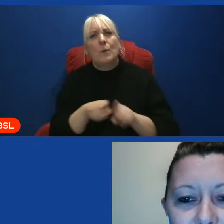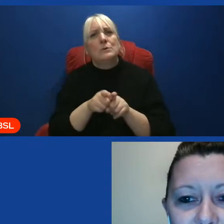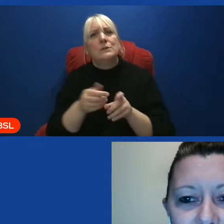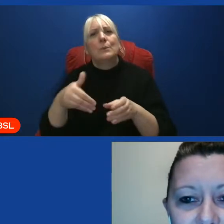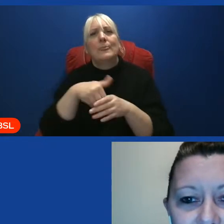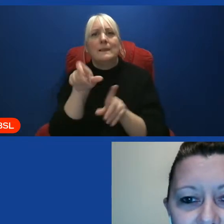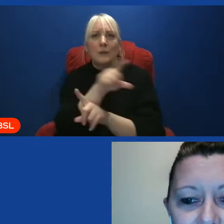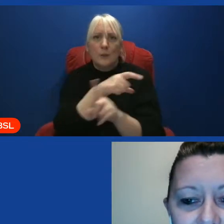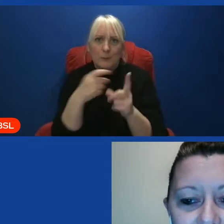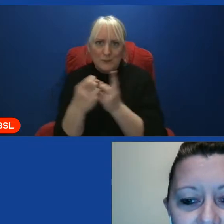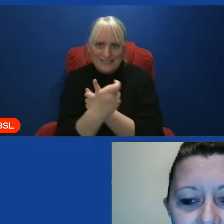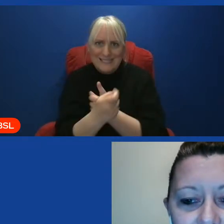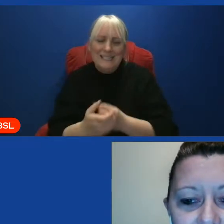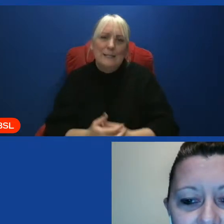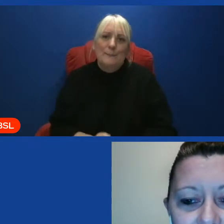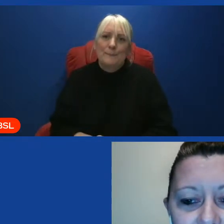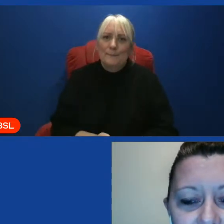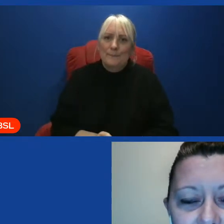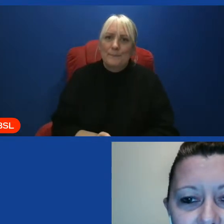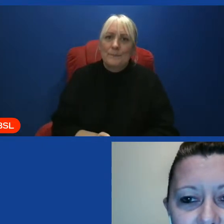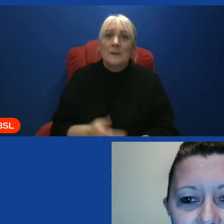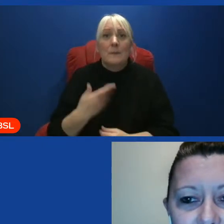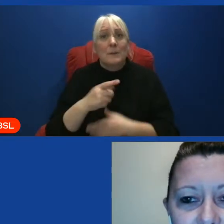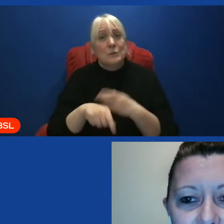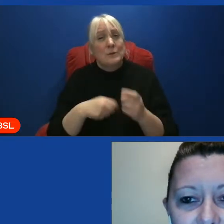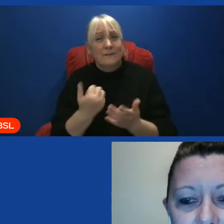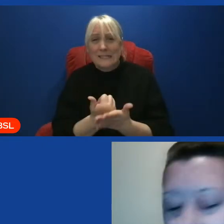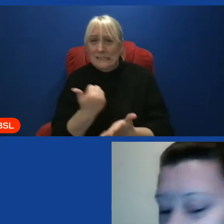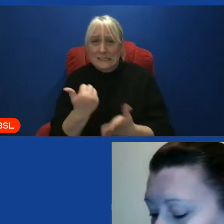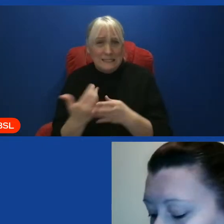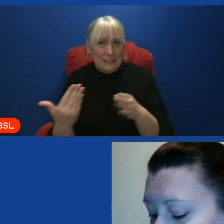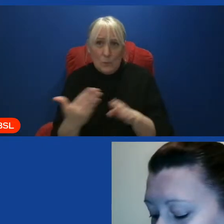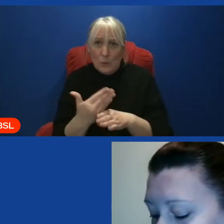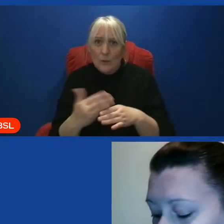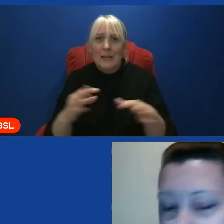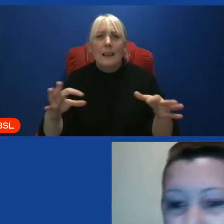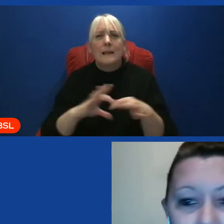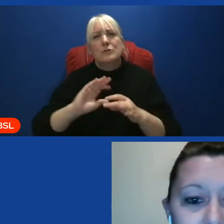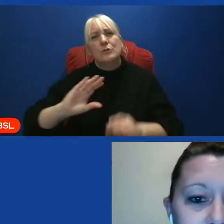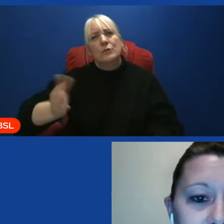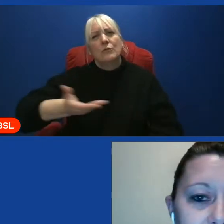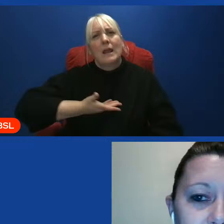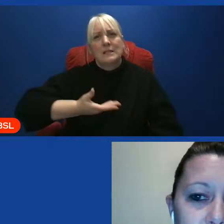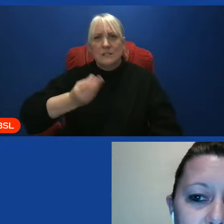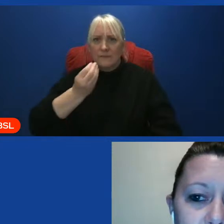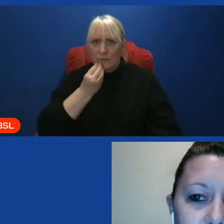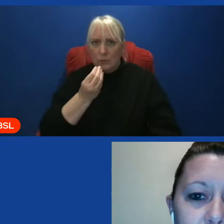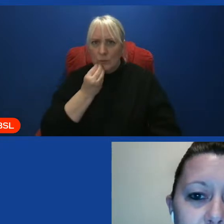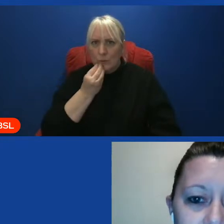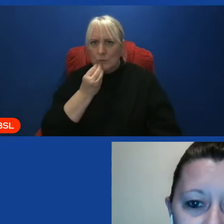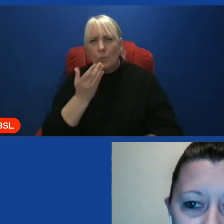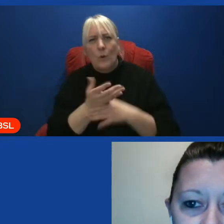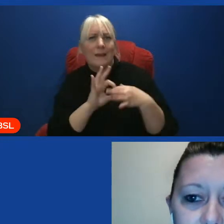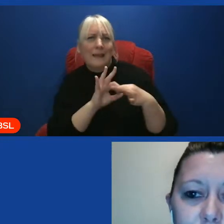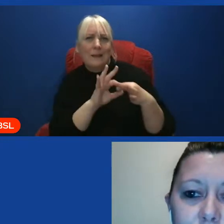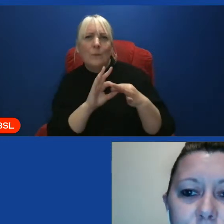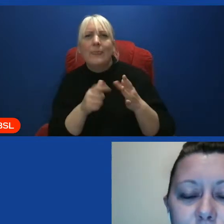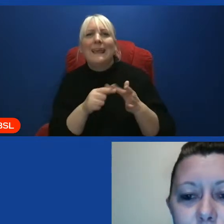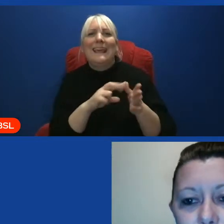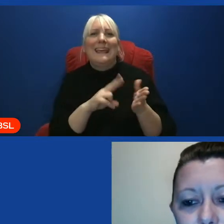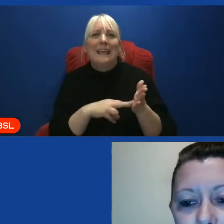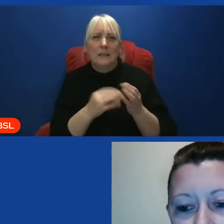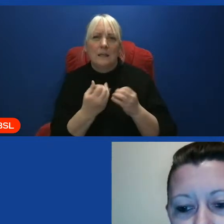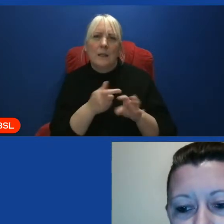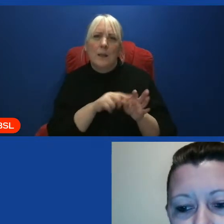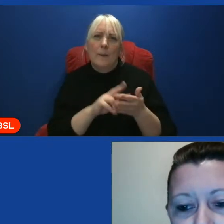and some of the brilliant work that she's been doing about the right to food with Ian Byrne MP as well is really